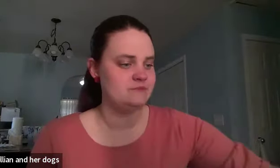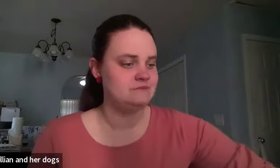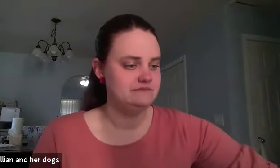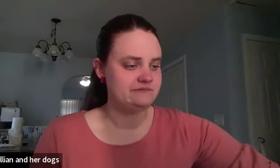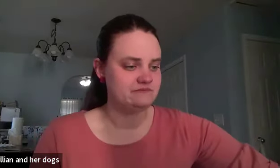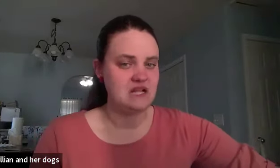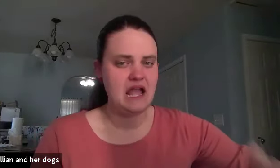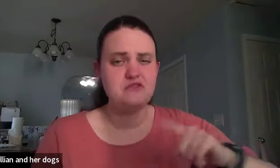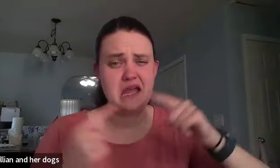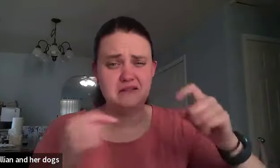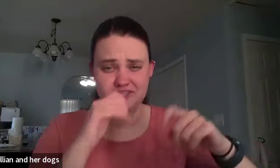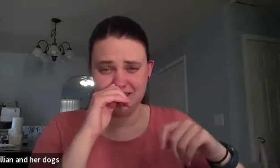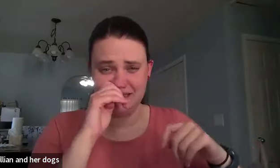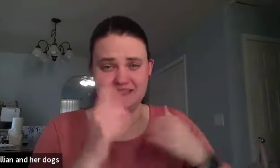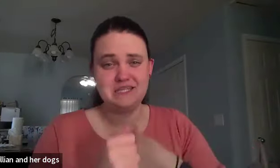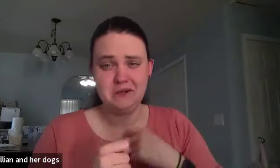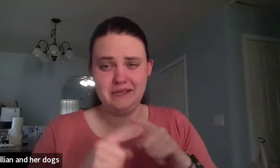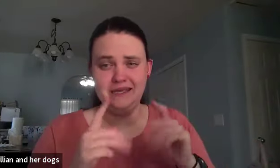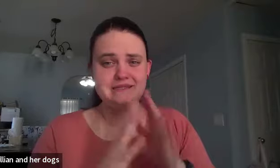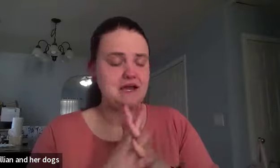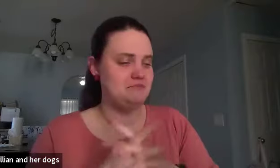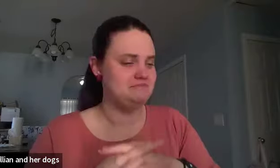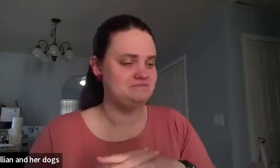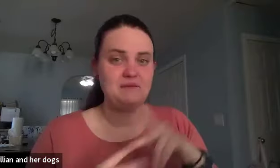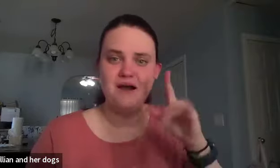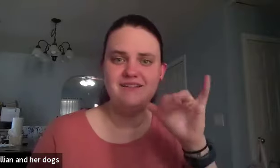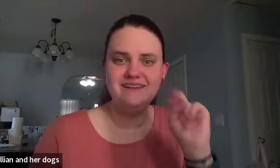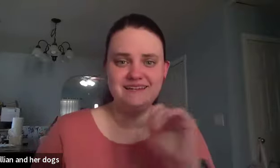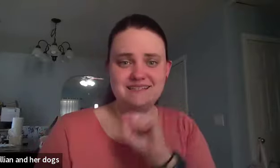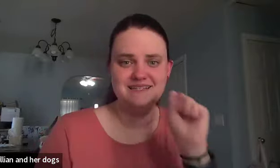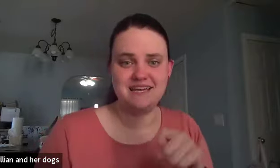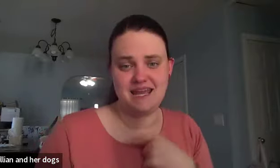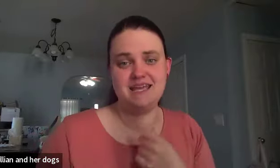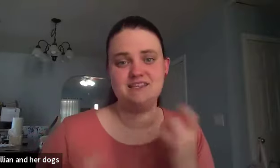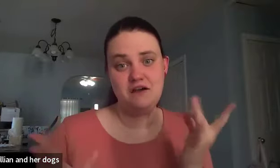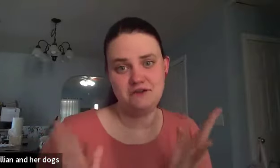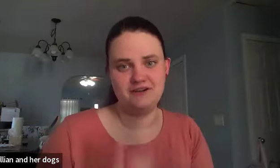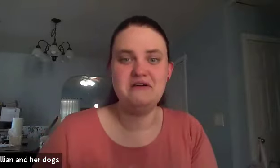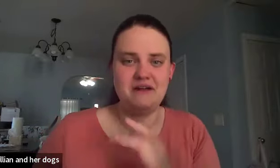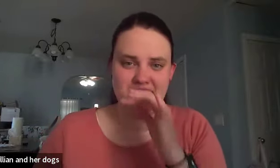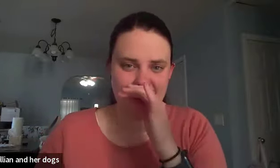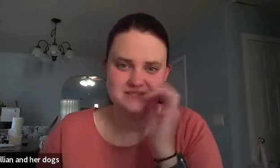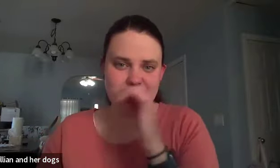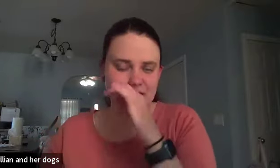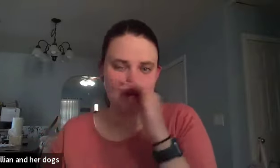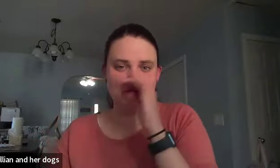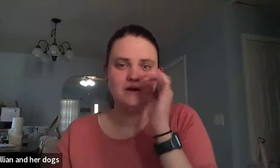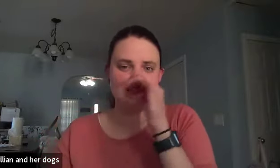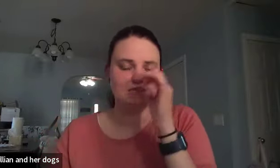nose. I have those allergies again. Sorry. It's pollen season is awful right now. So I feel like I'm going to be constantly